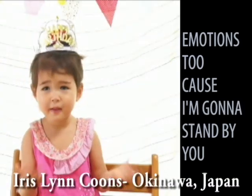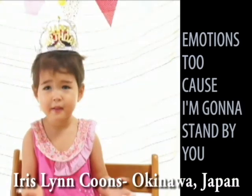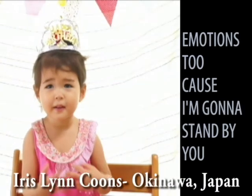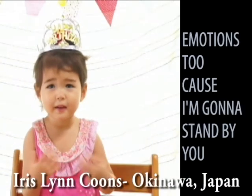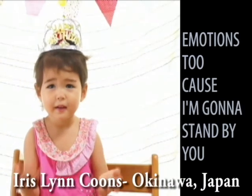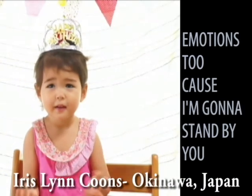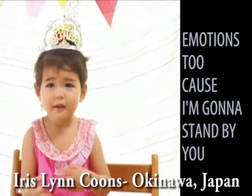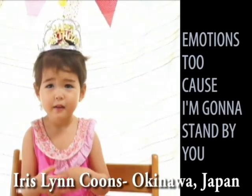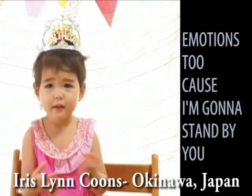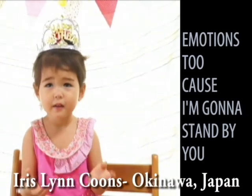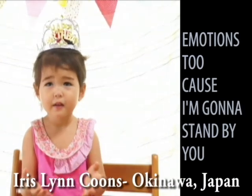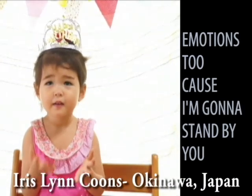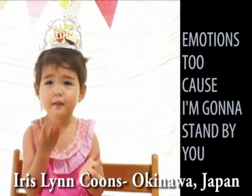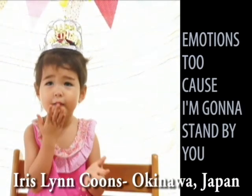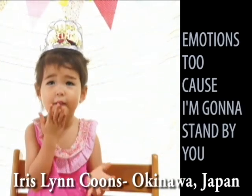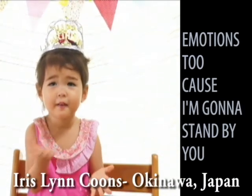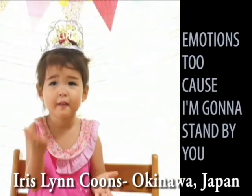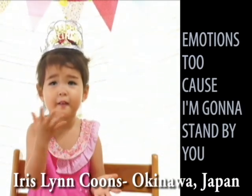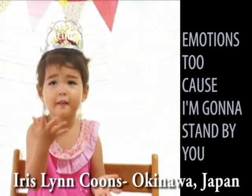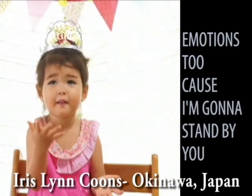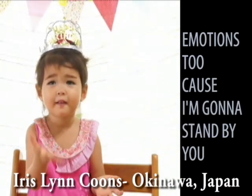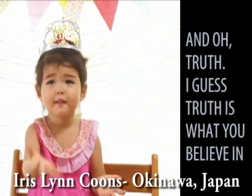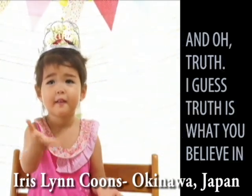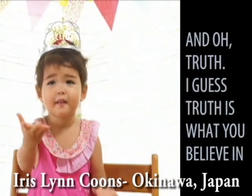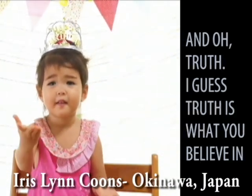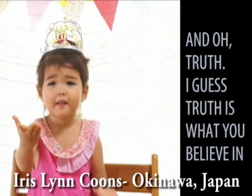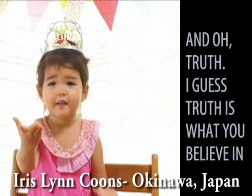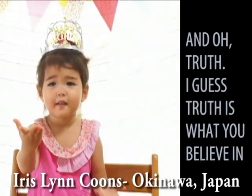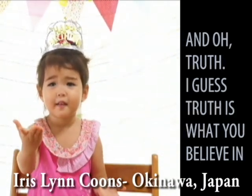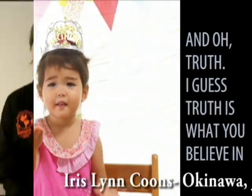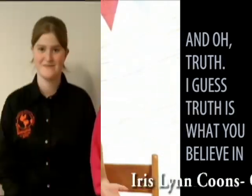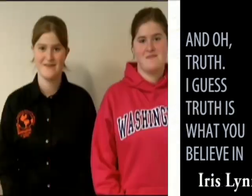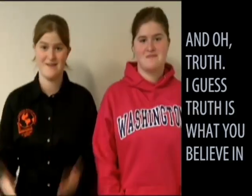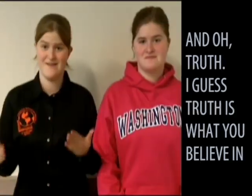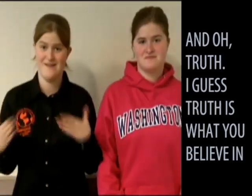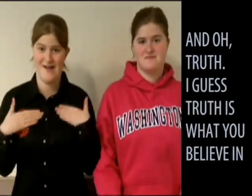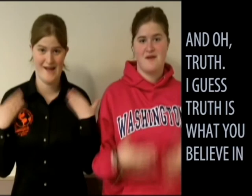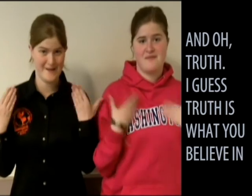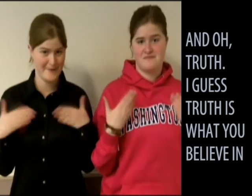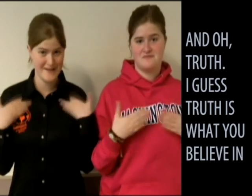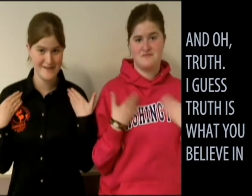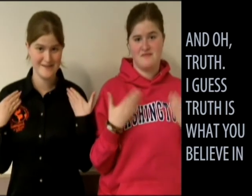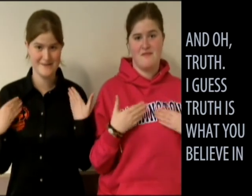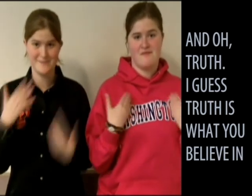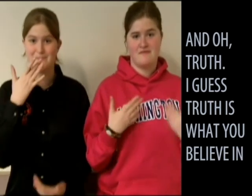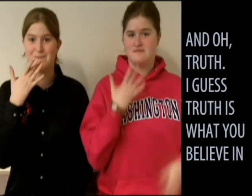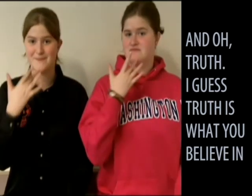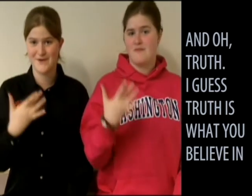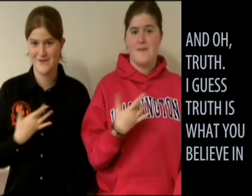stand by you And the truth, I guess the truth is what you believe in